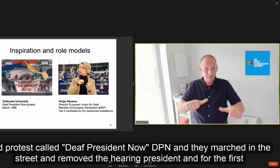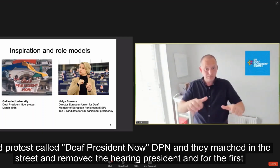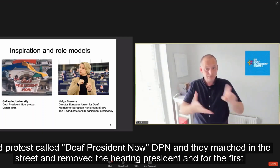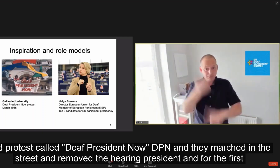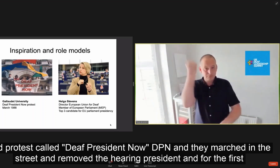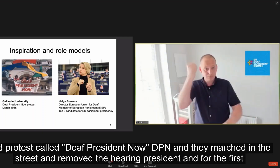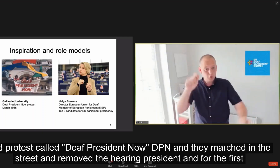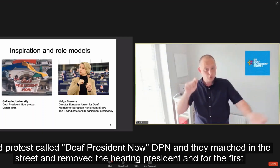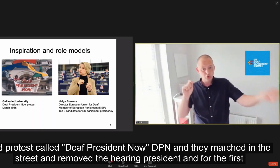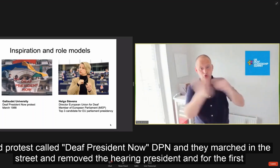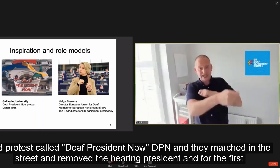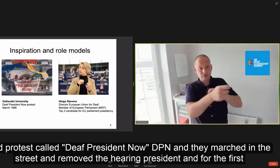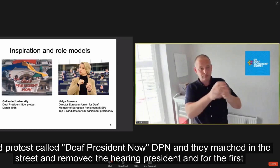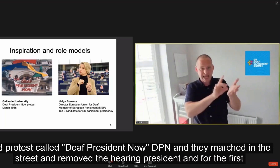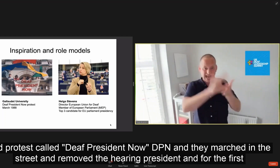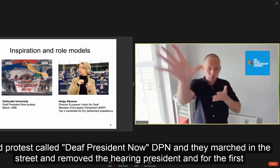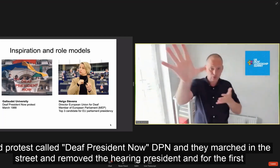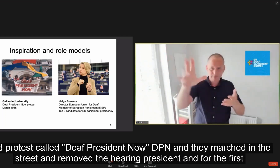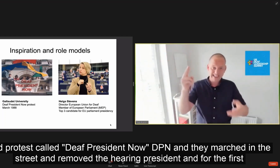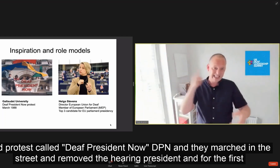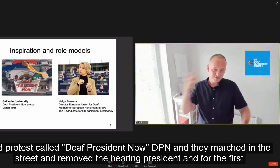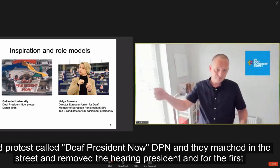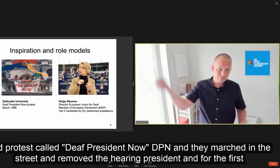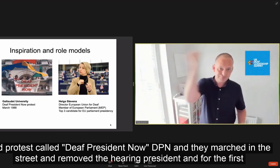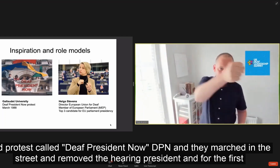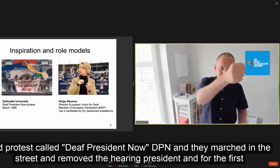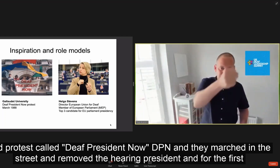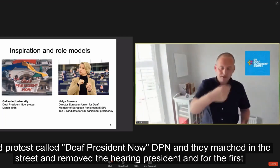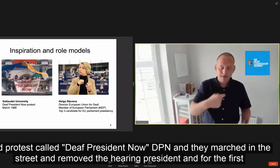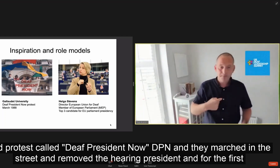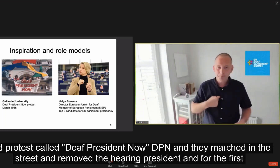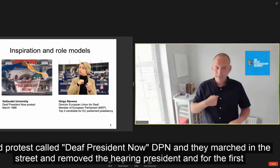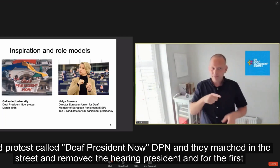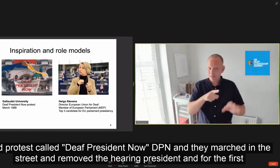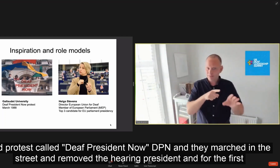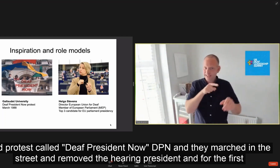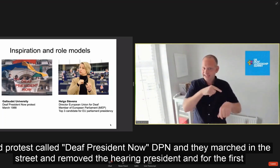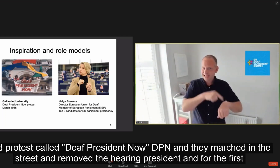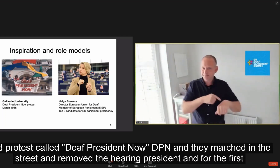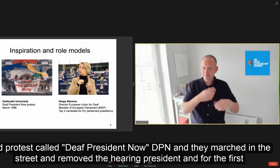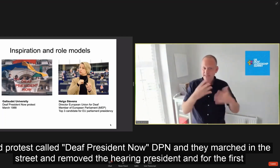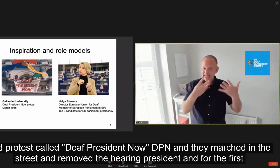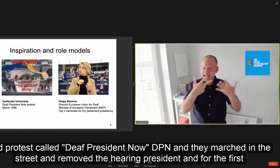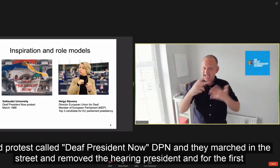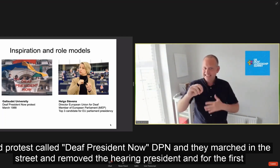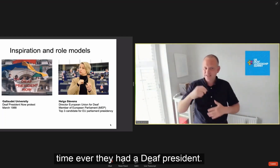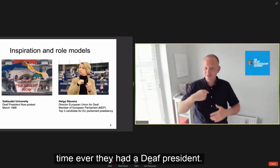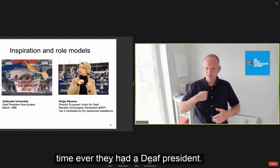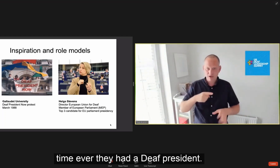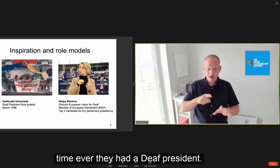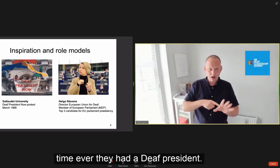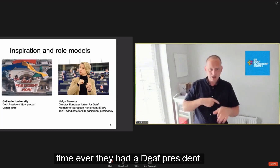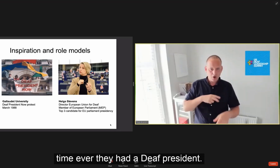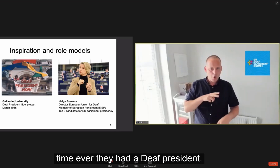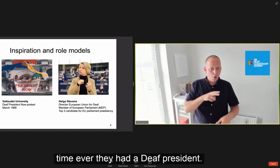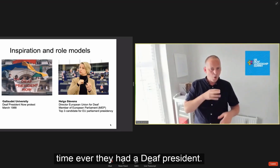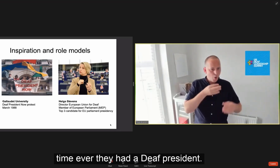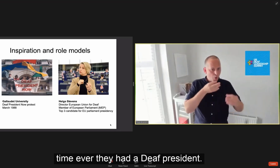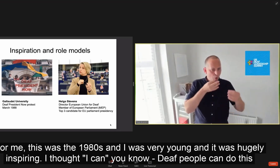President Now, and they marched the streets and removed the hearing president. And for the first time ever, they had a deaf president. For me, this was